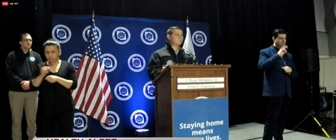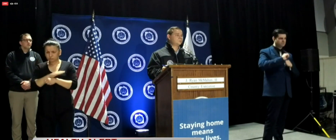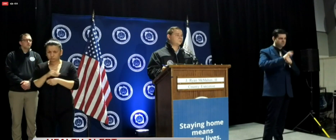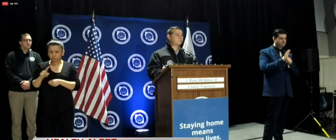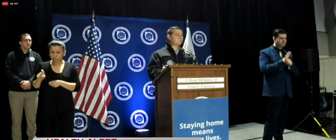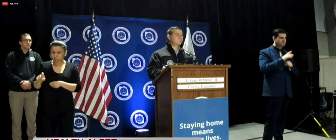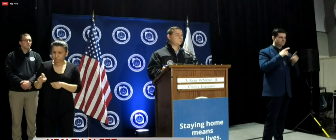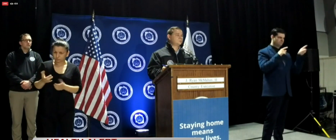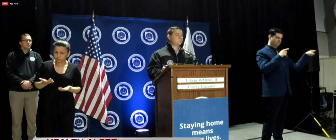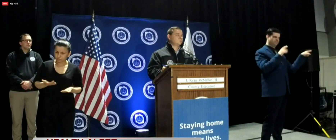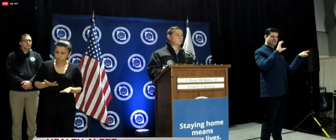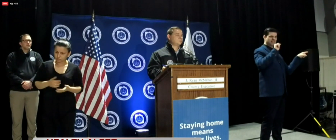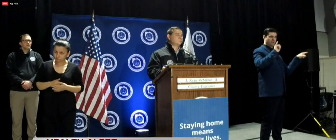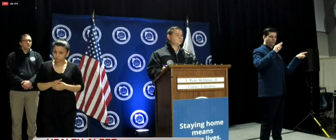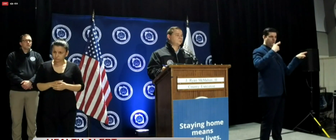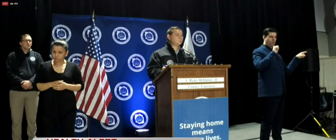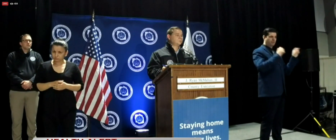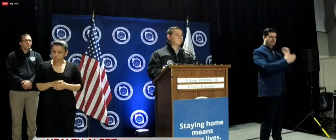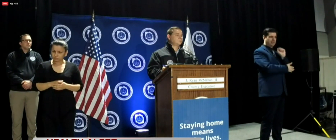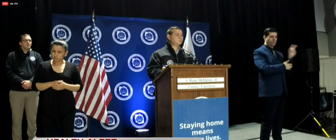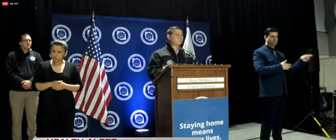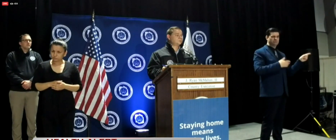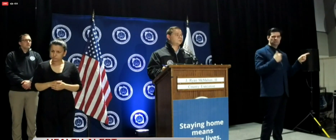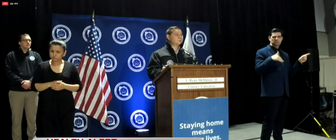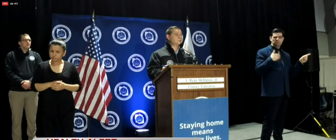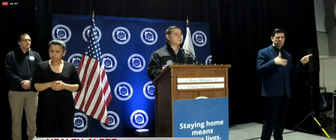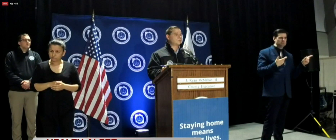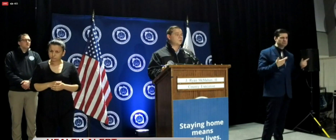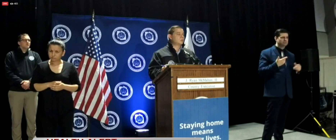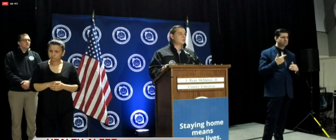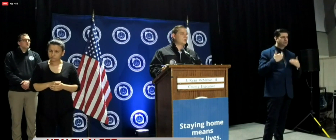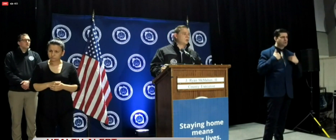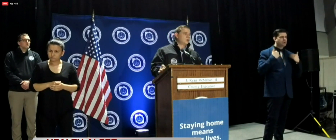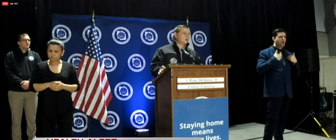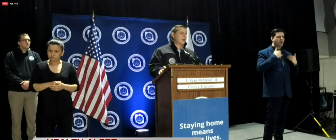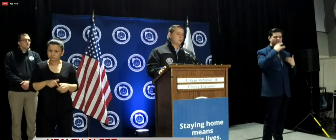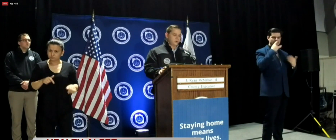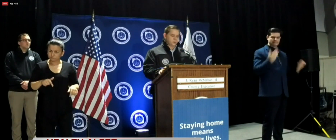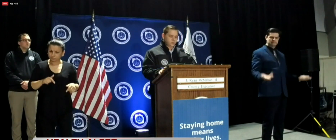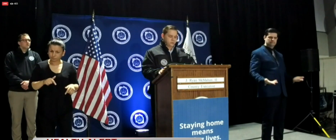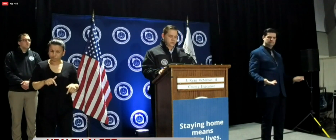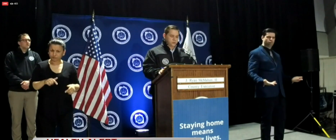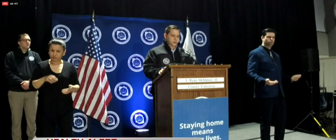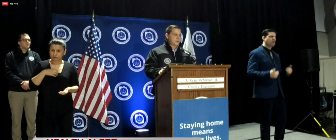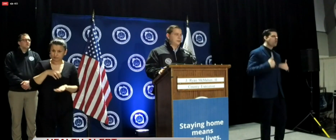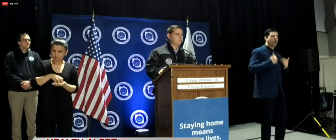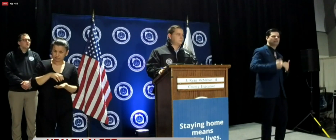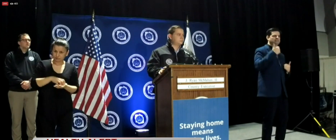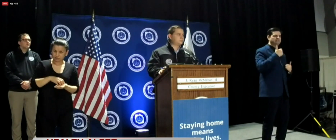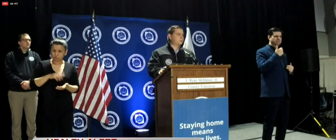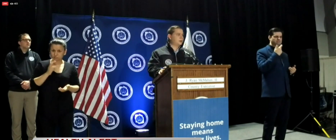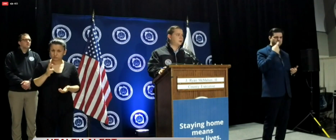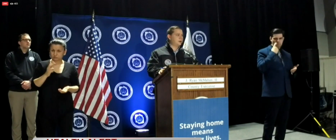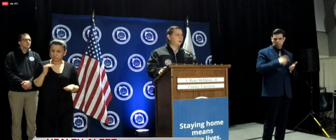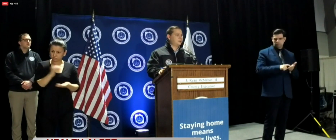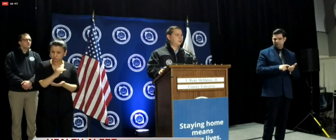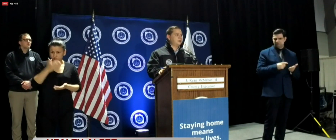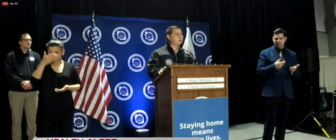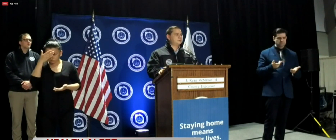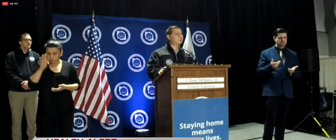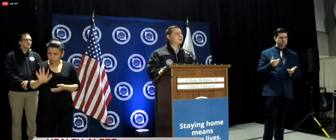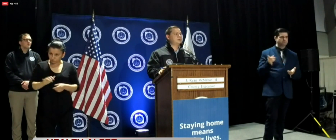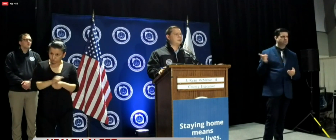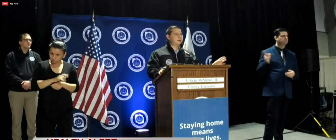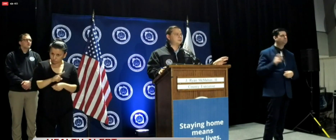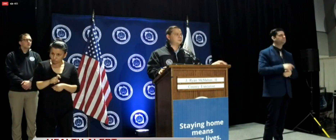What's the picture with our, in terms of young children here? Have we seen anything? Yeah, we have 2 under 10, and